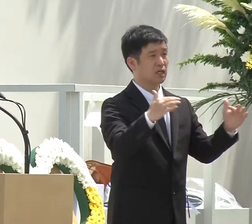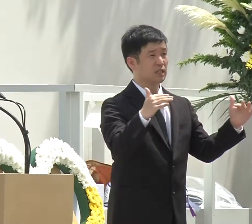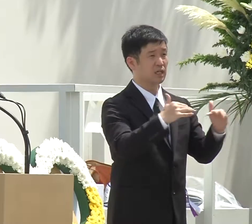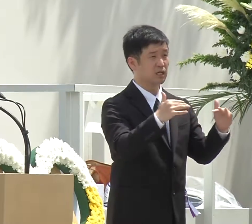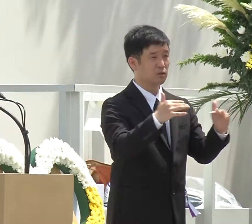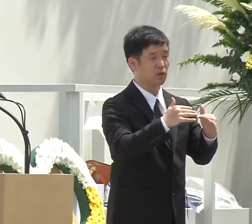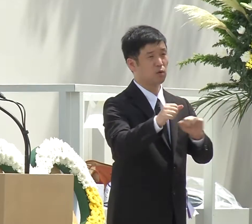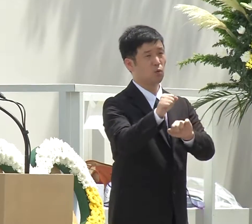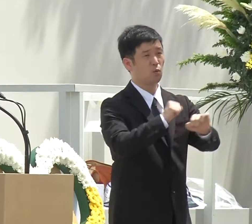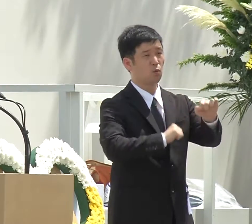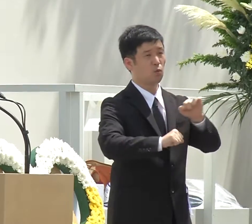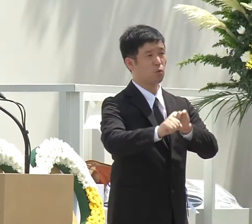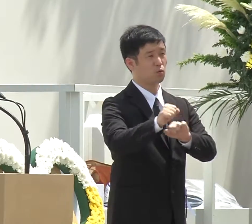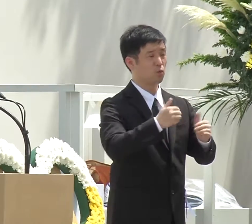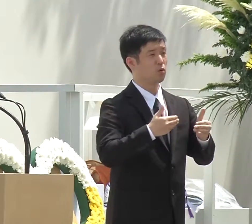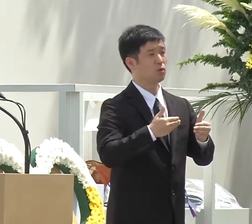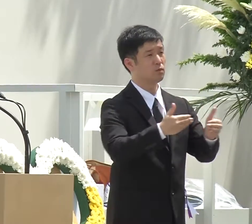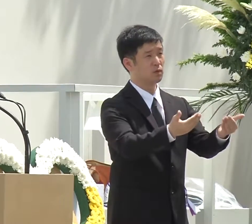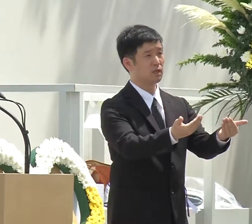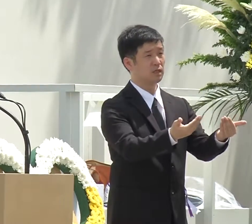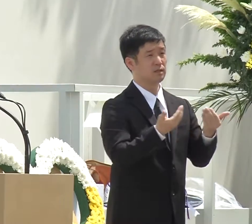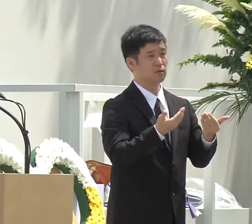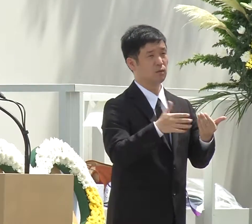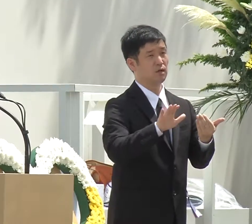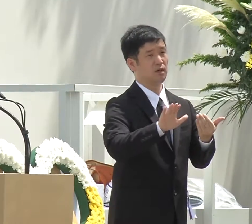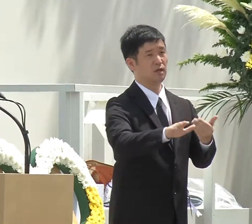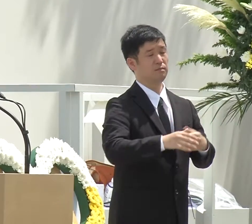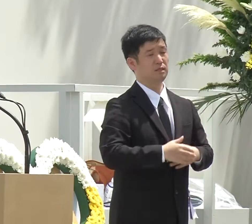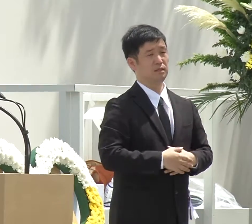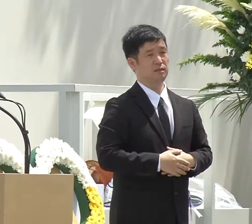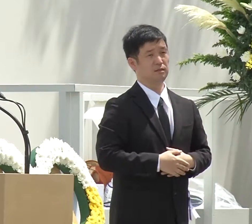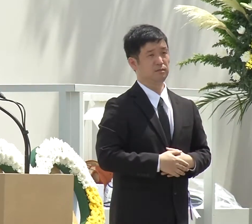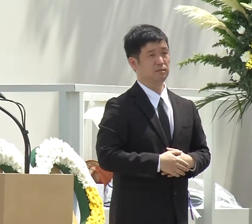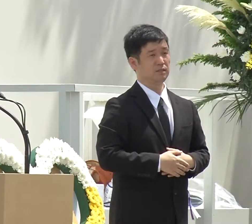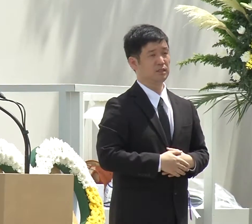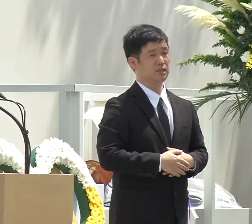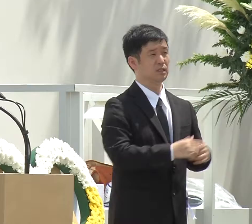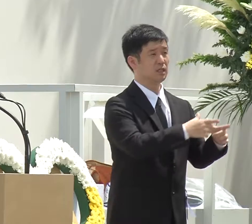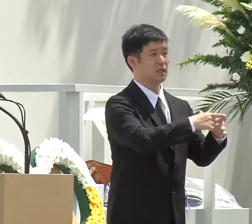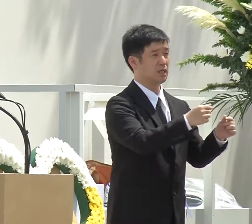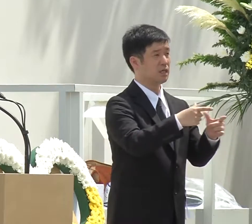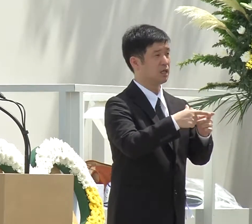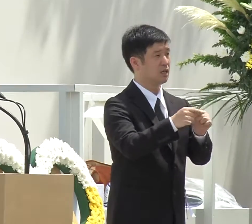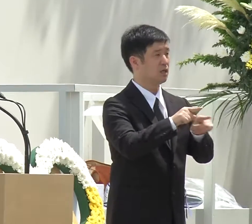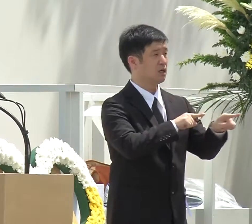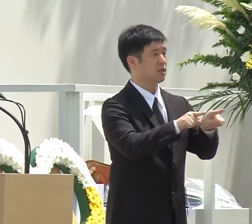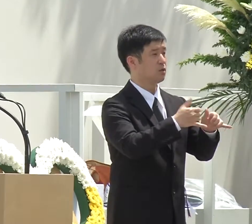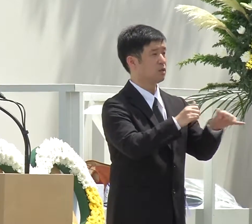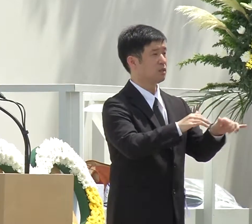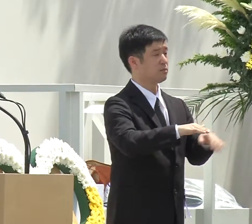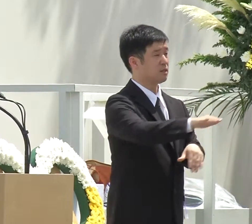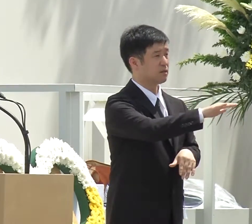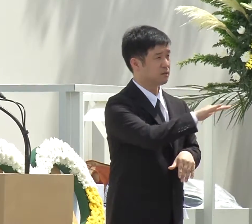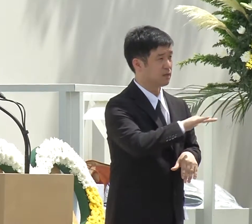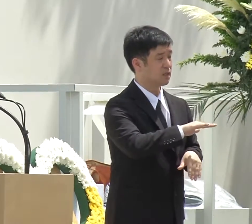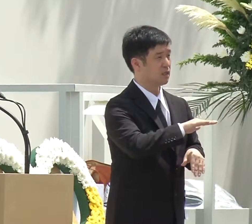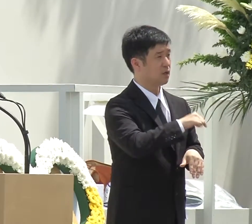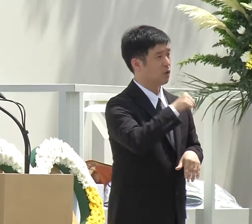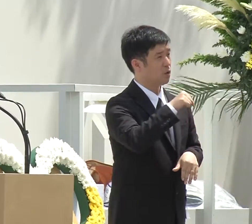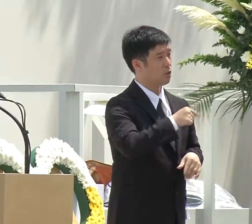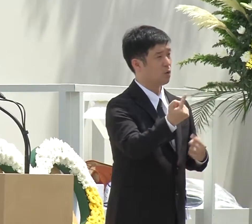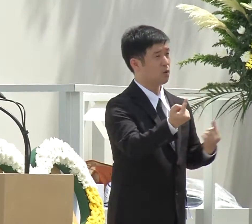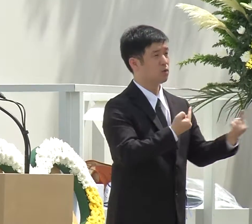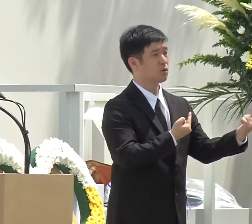weapons must never be used and to engage in dialogue and action. I urge the leaders of each